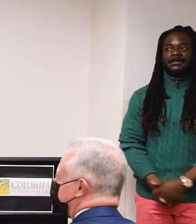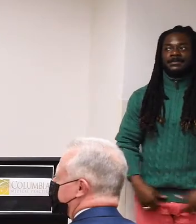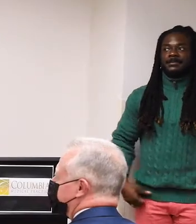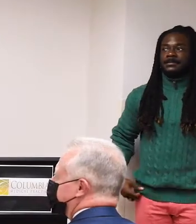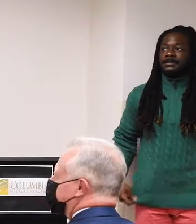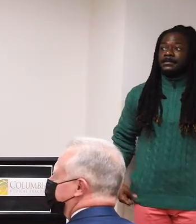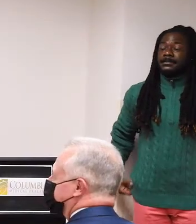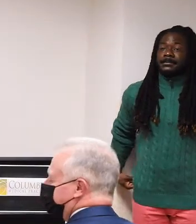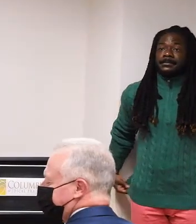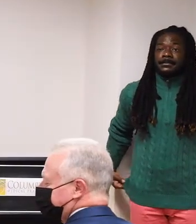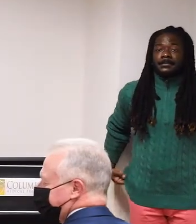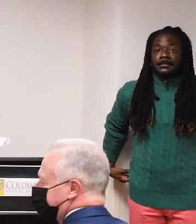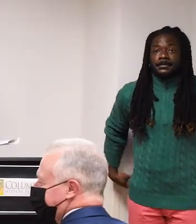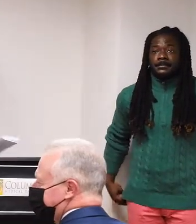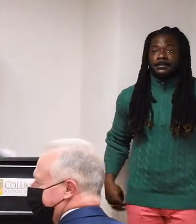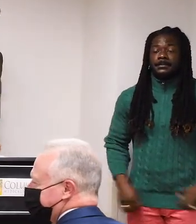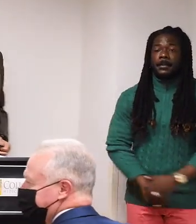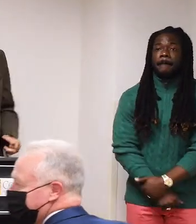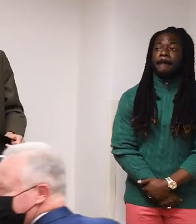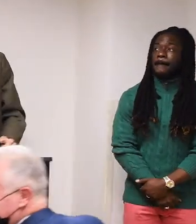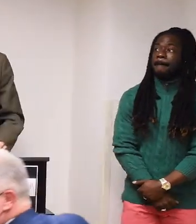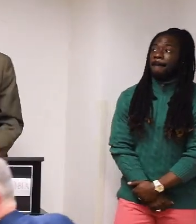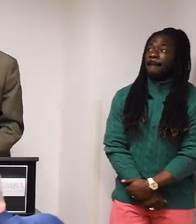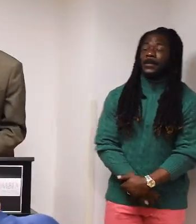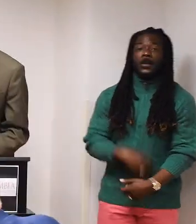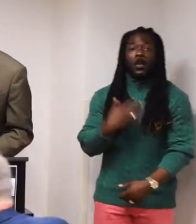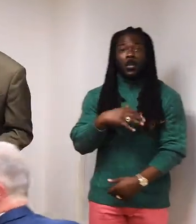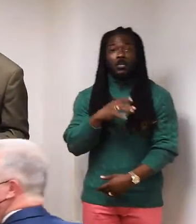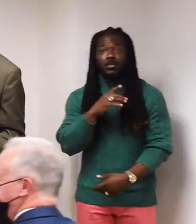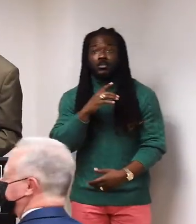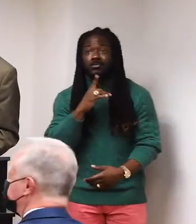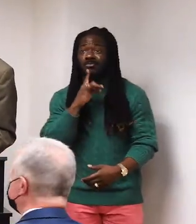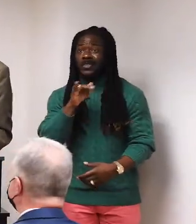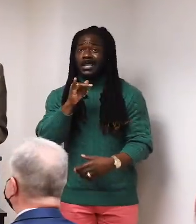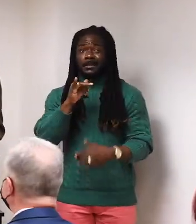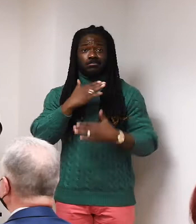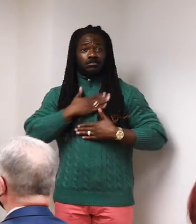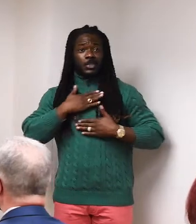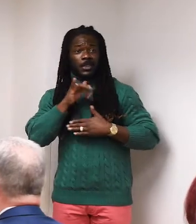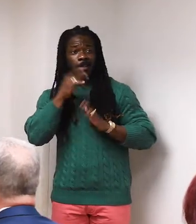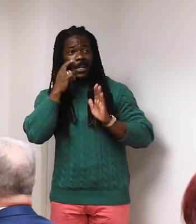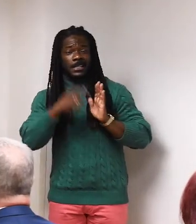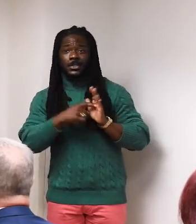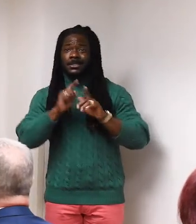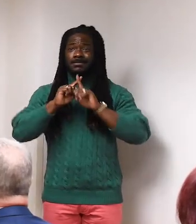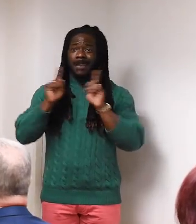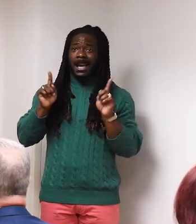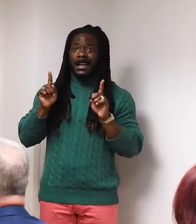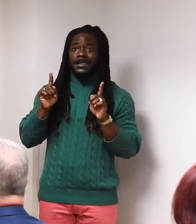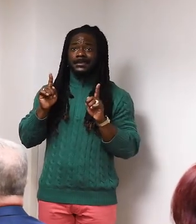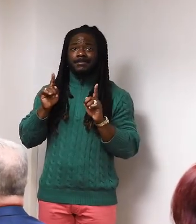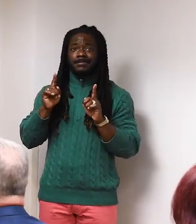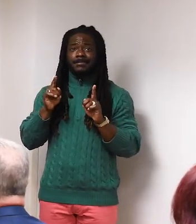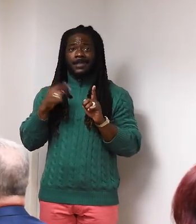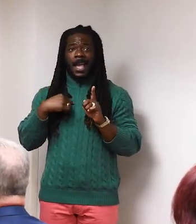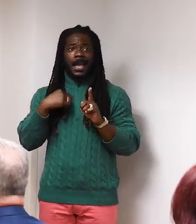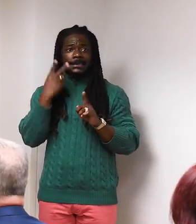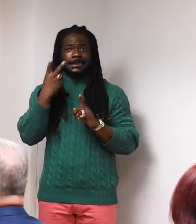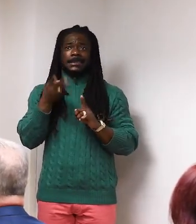very much. Well, I certainly appreciate the recognition, but I really view it as an